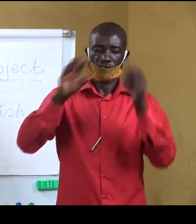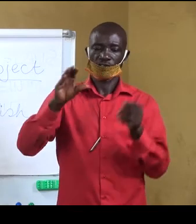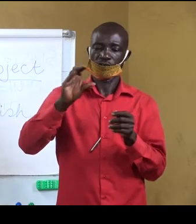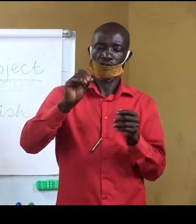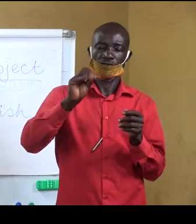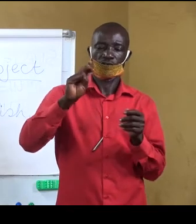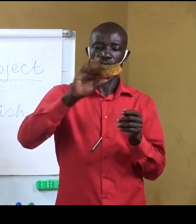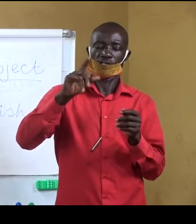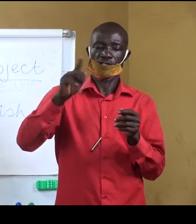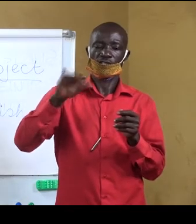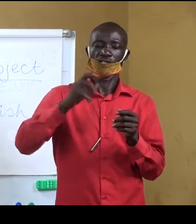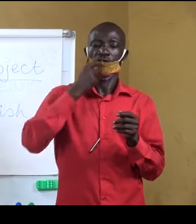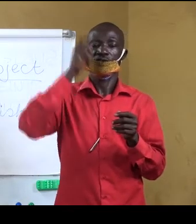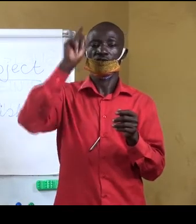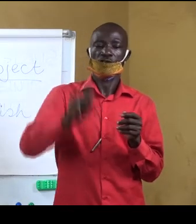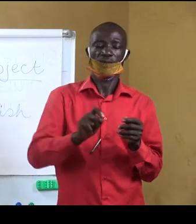Obligatory gives command.